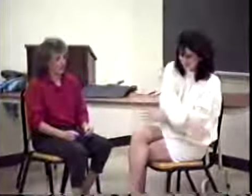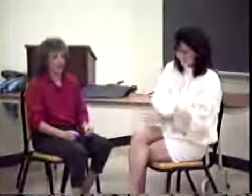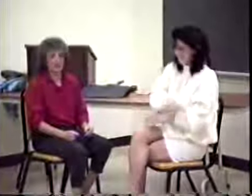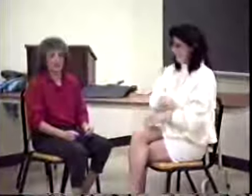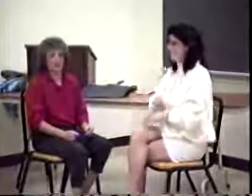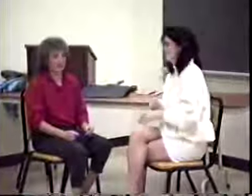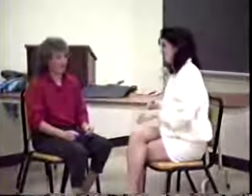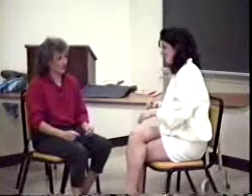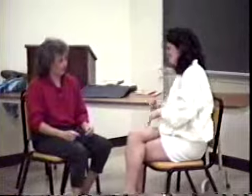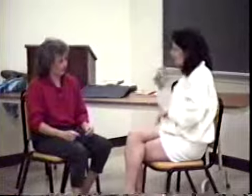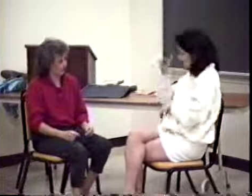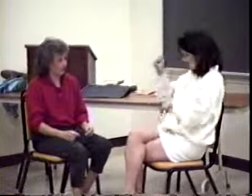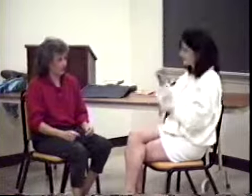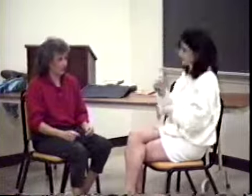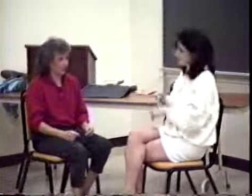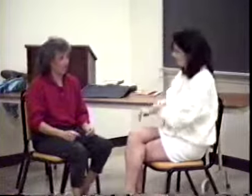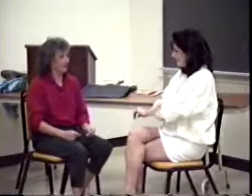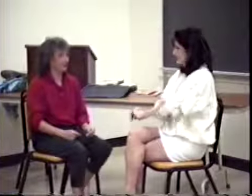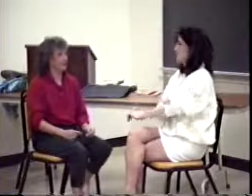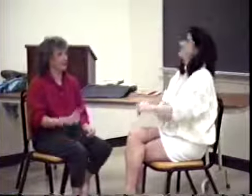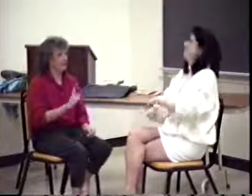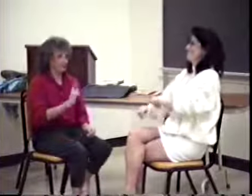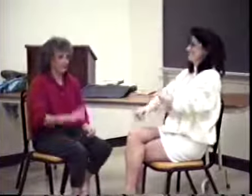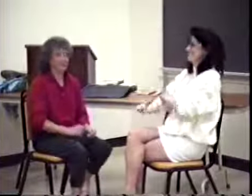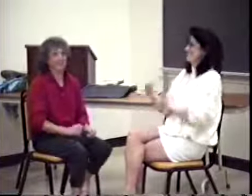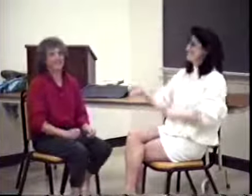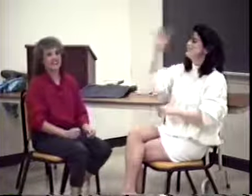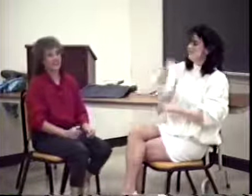and she finally jumped off or fell off.